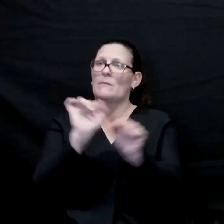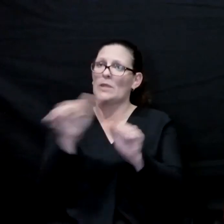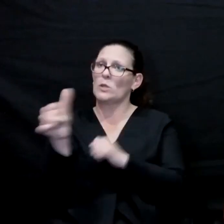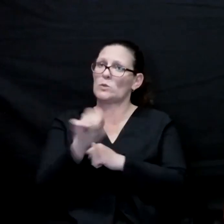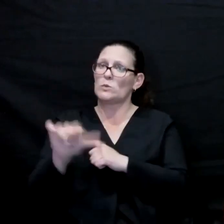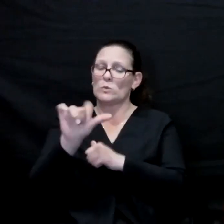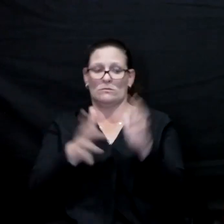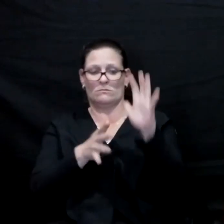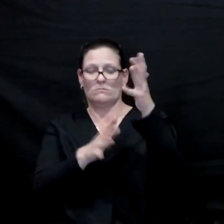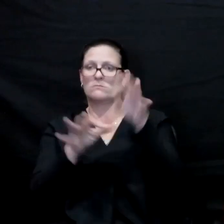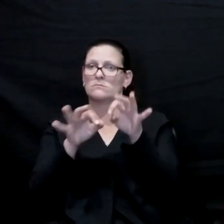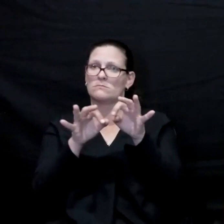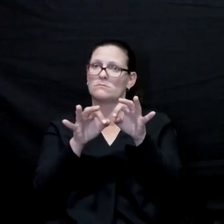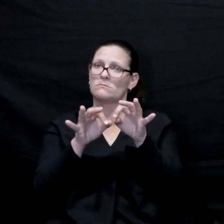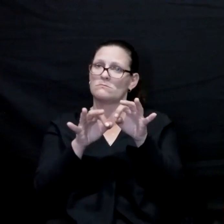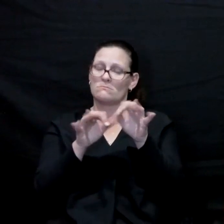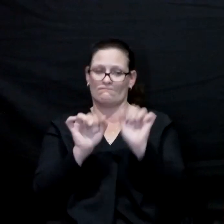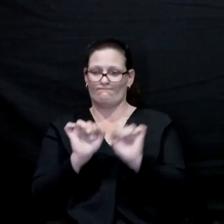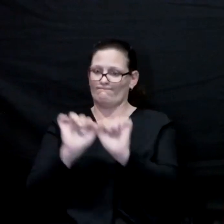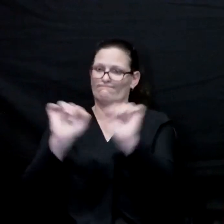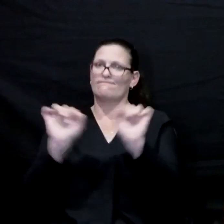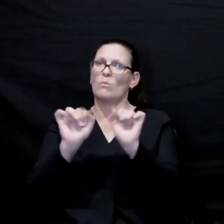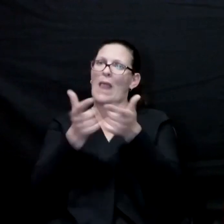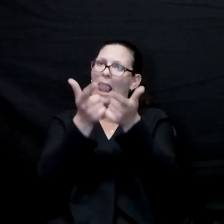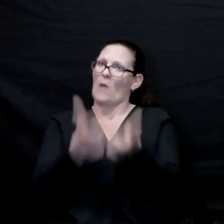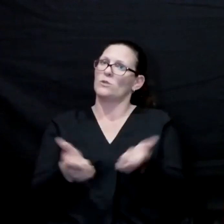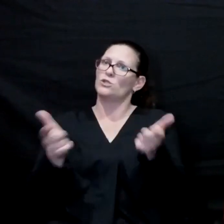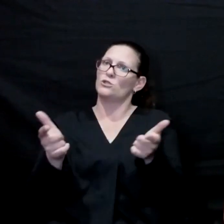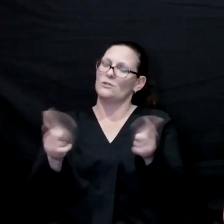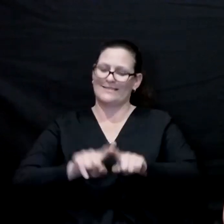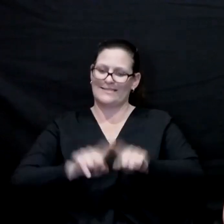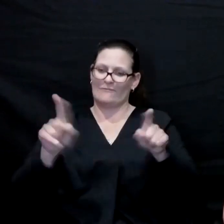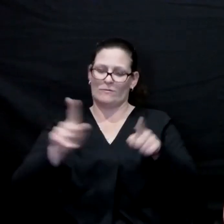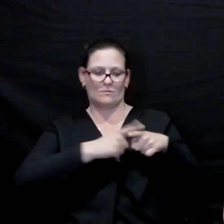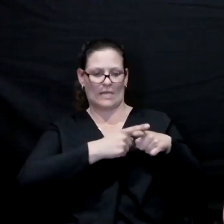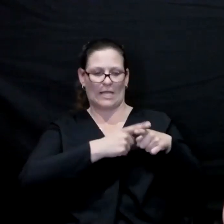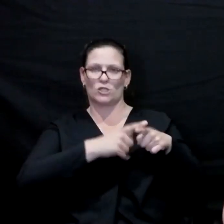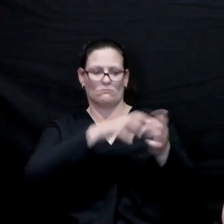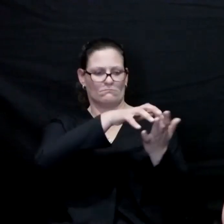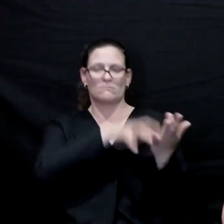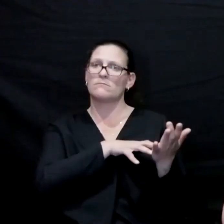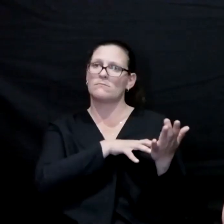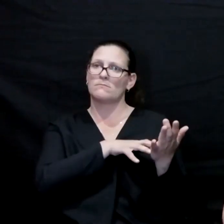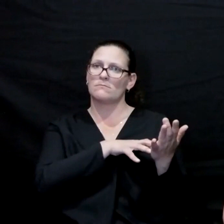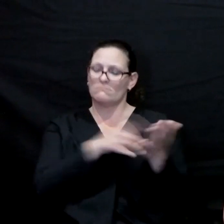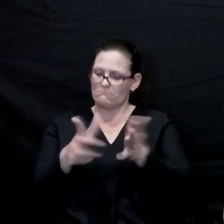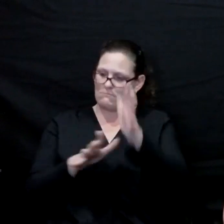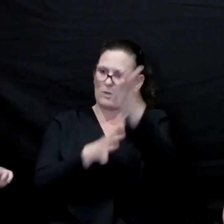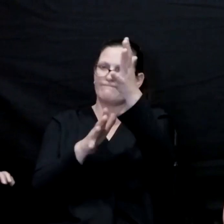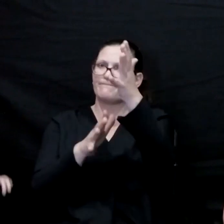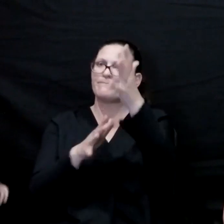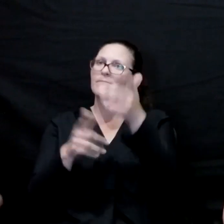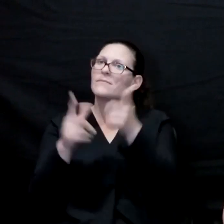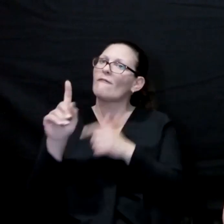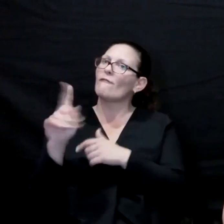deaf people who are non-oral and use Auslan, interpret Auslan, that is their first language, and English